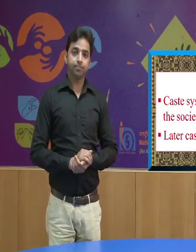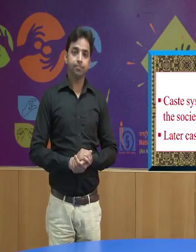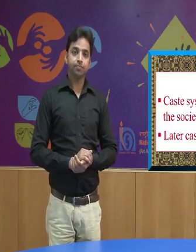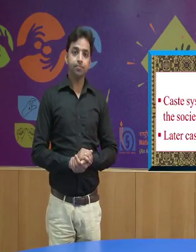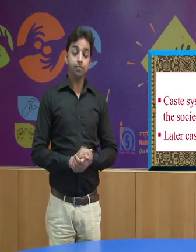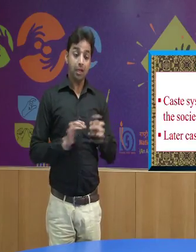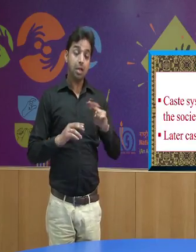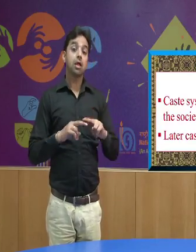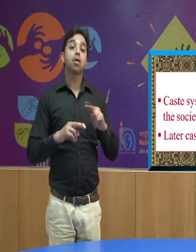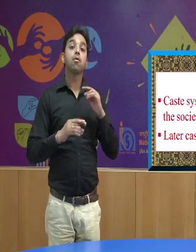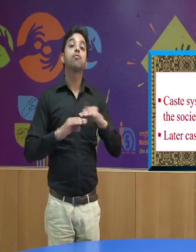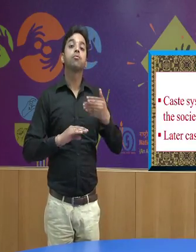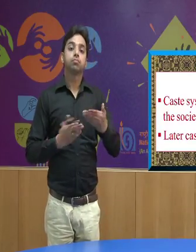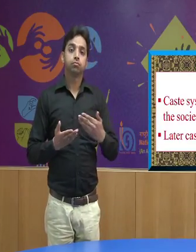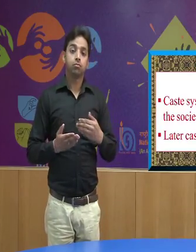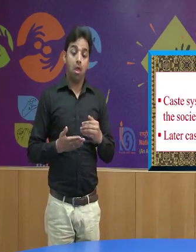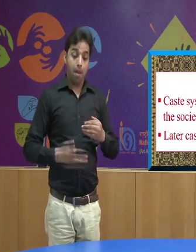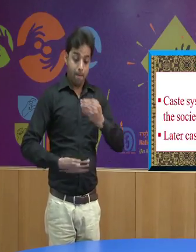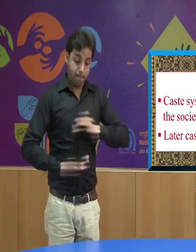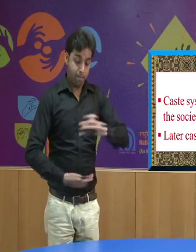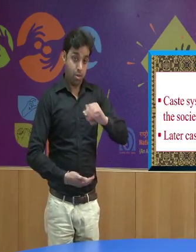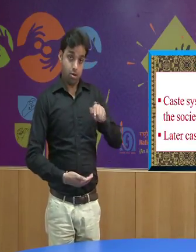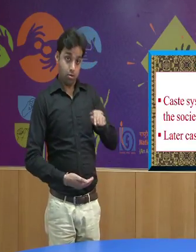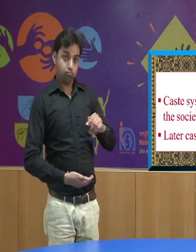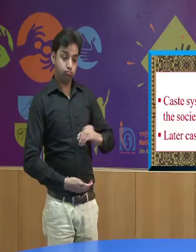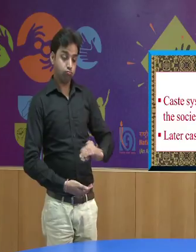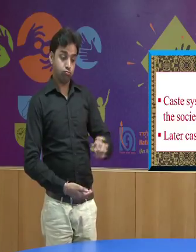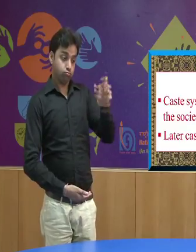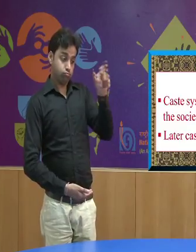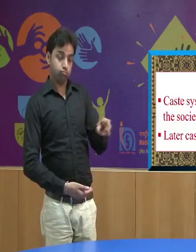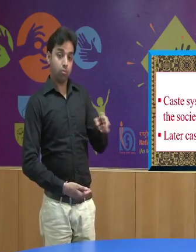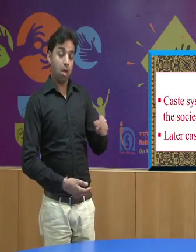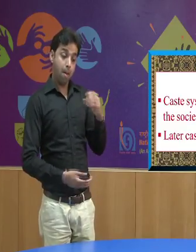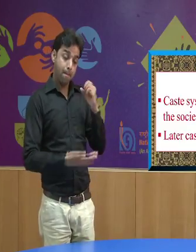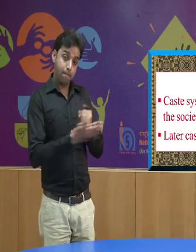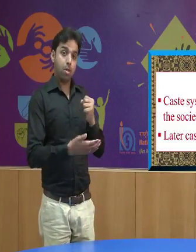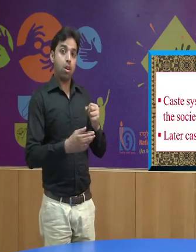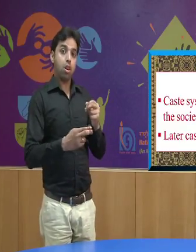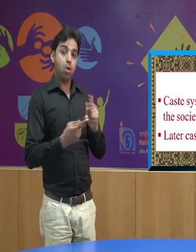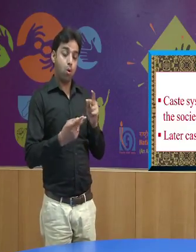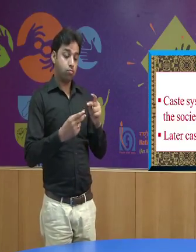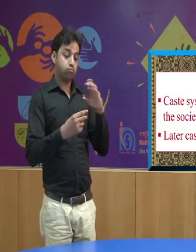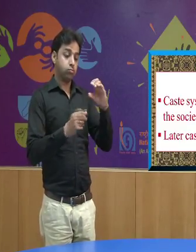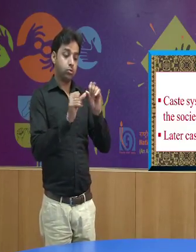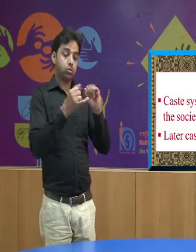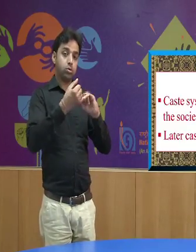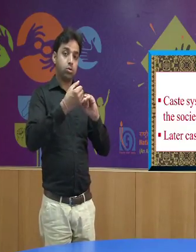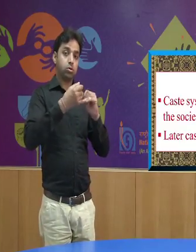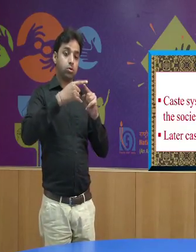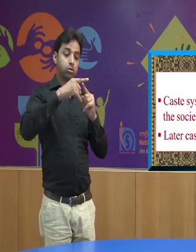In fact, the birth of a person in a particular caste decided his profession